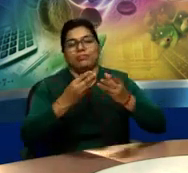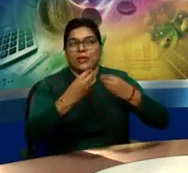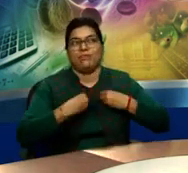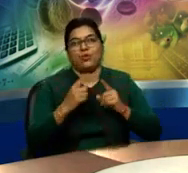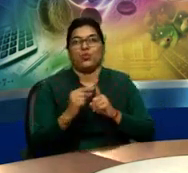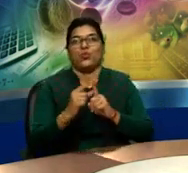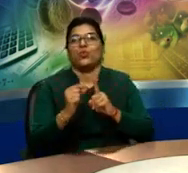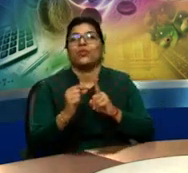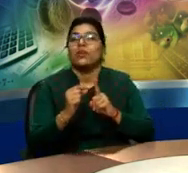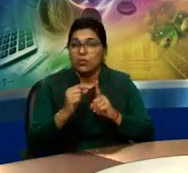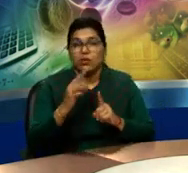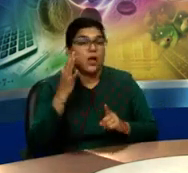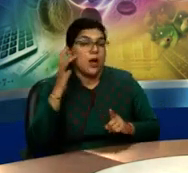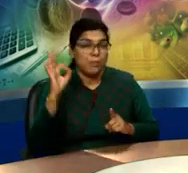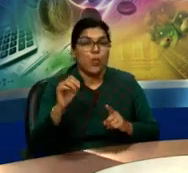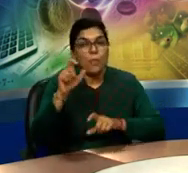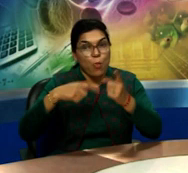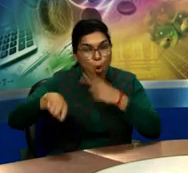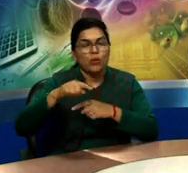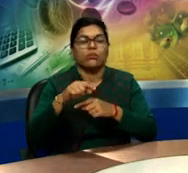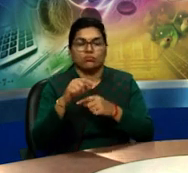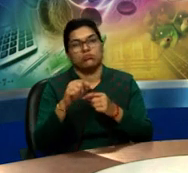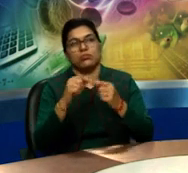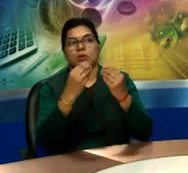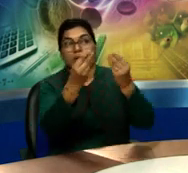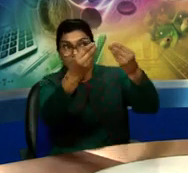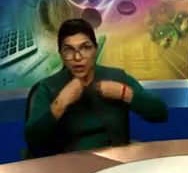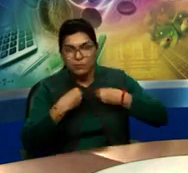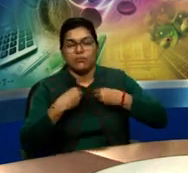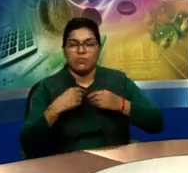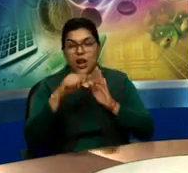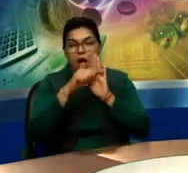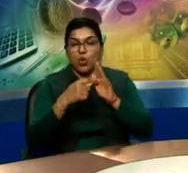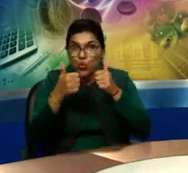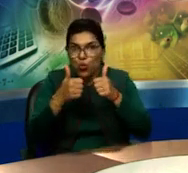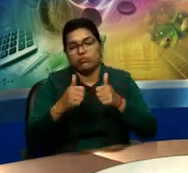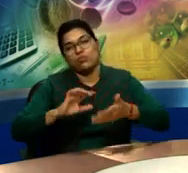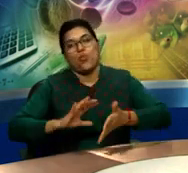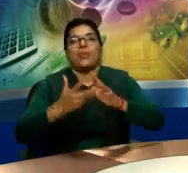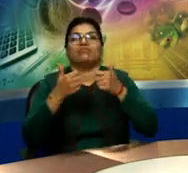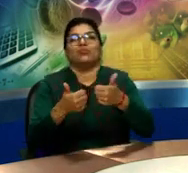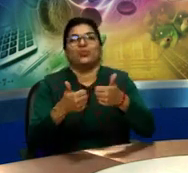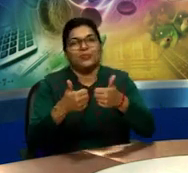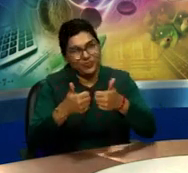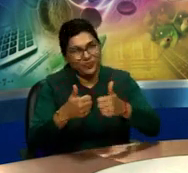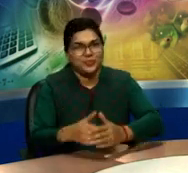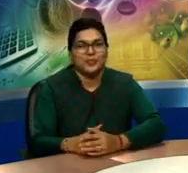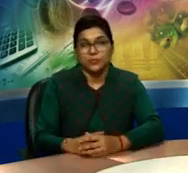time. That is very important. That is considered as good code of ethics.